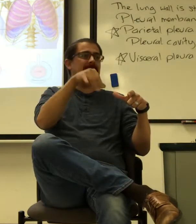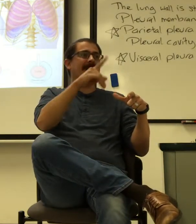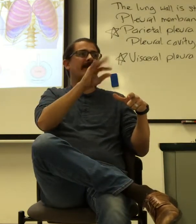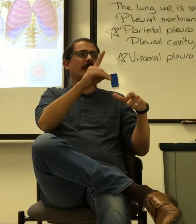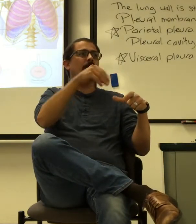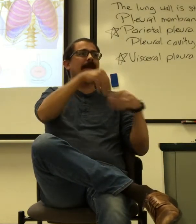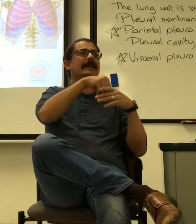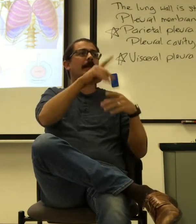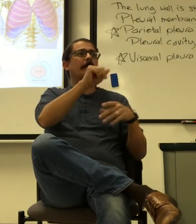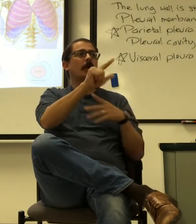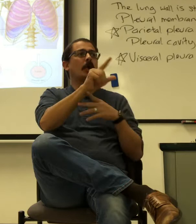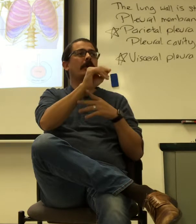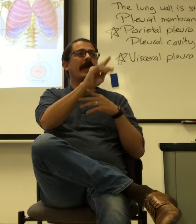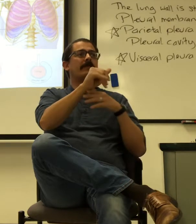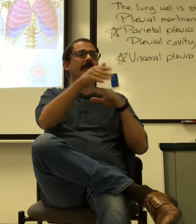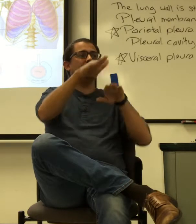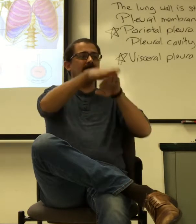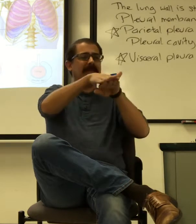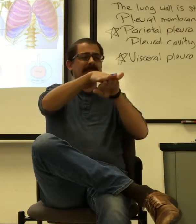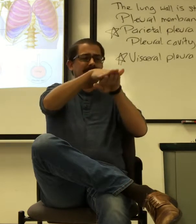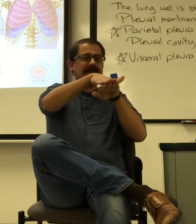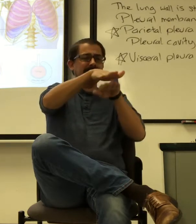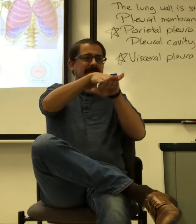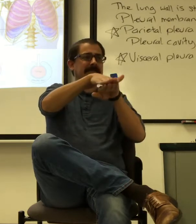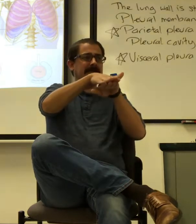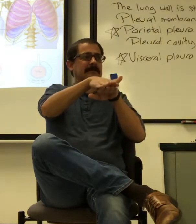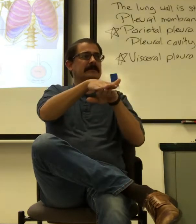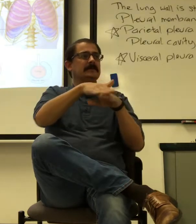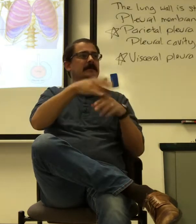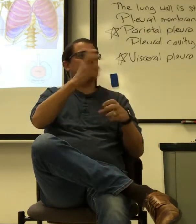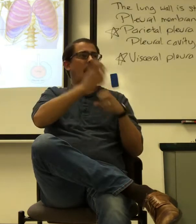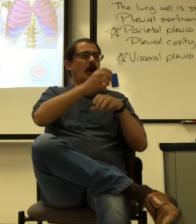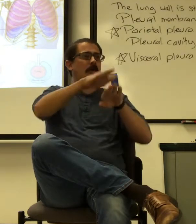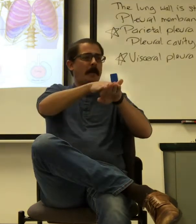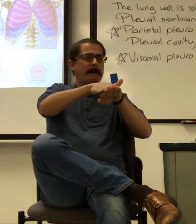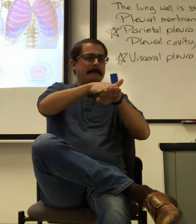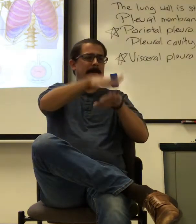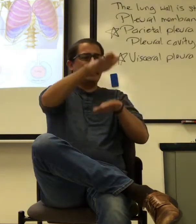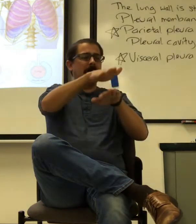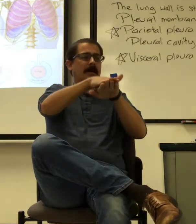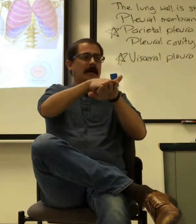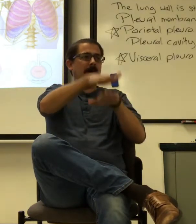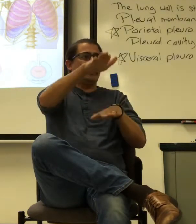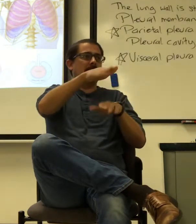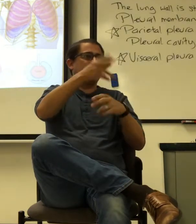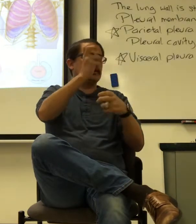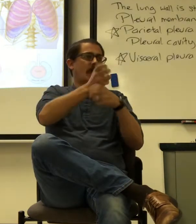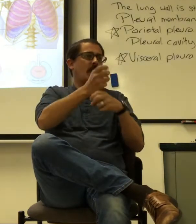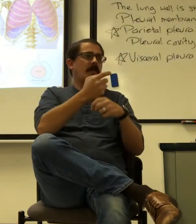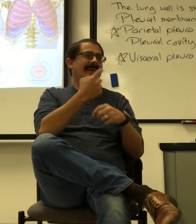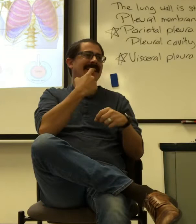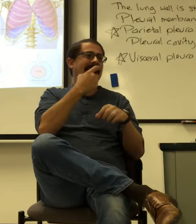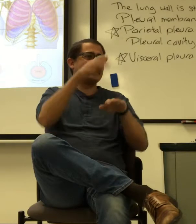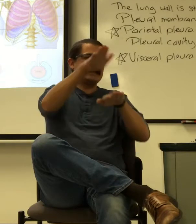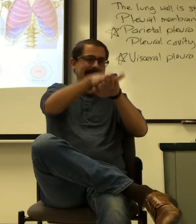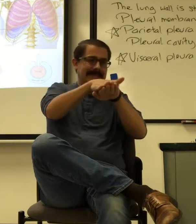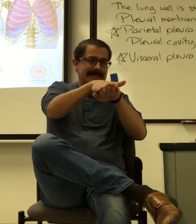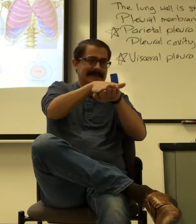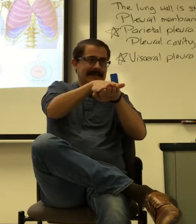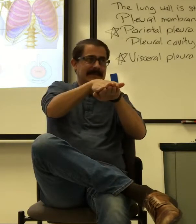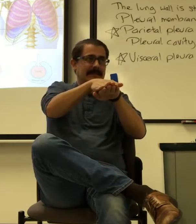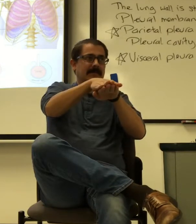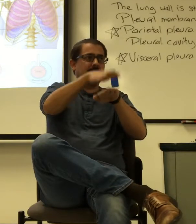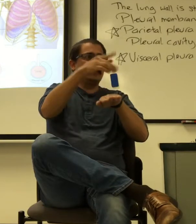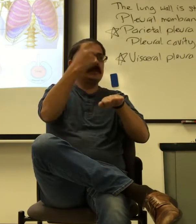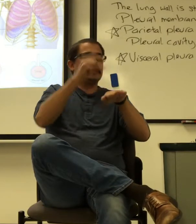pleural cavity. It will be very difficult to pull those two glass planes apart